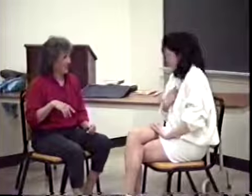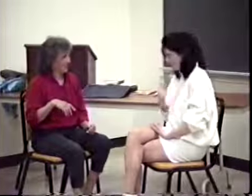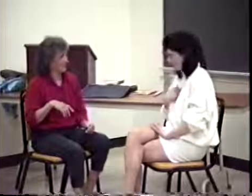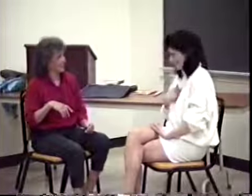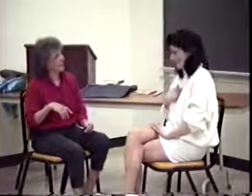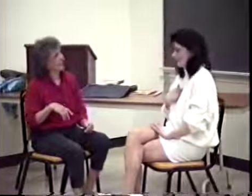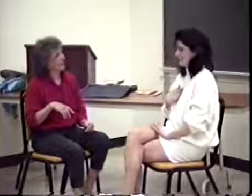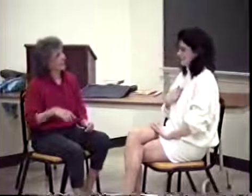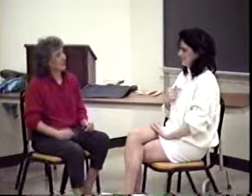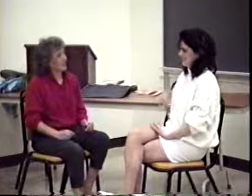Okay.